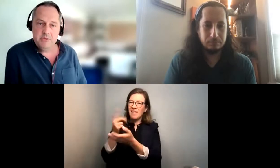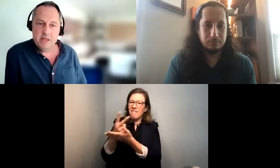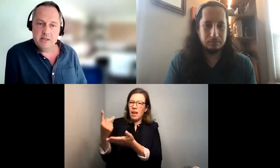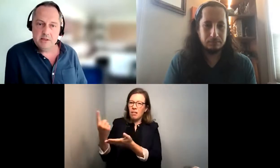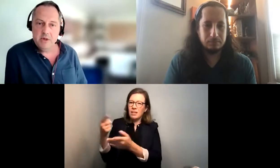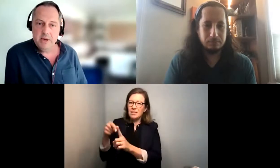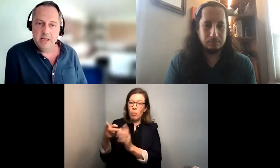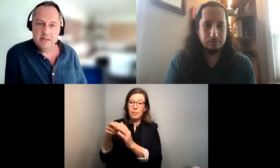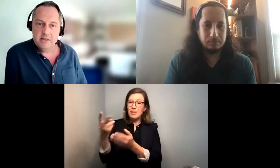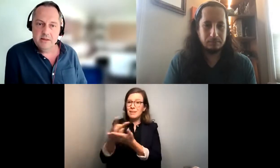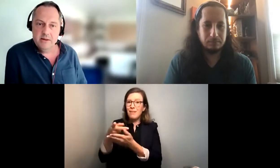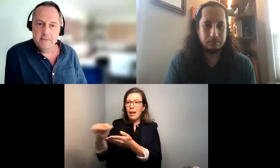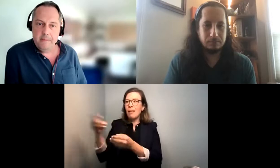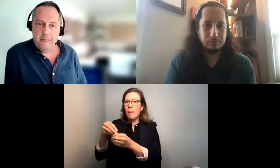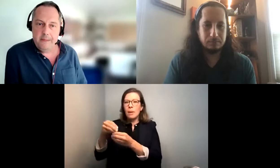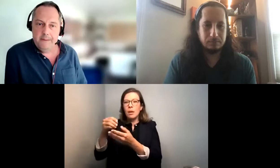specific subject. That's what I meant.